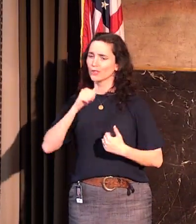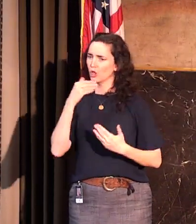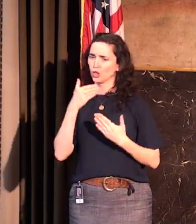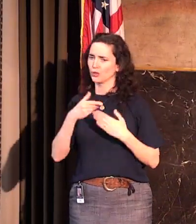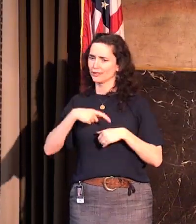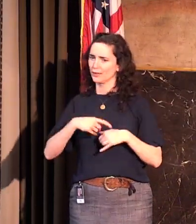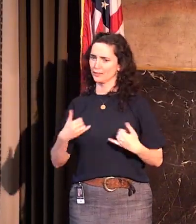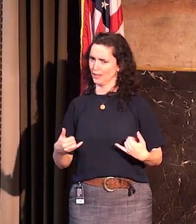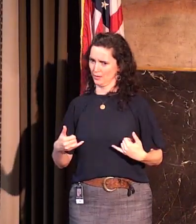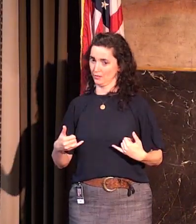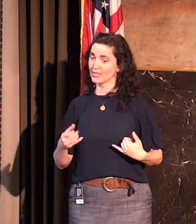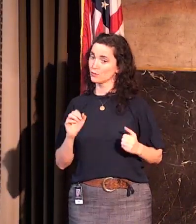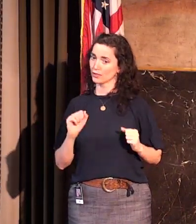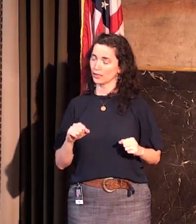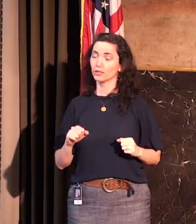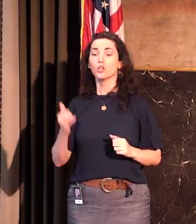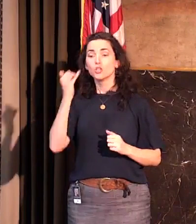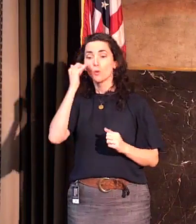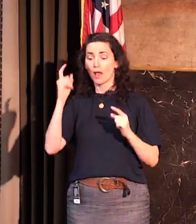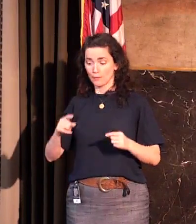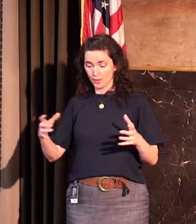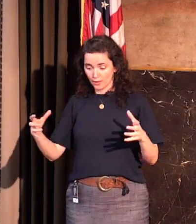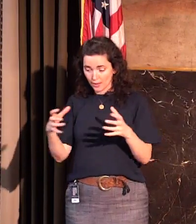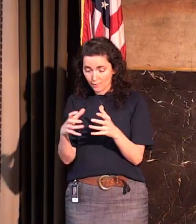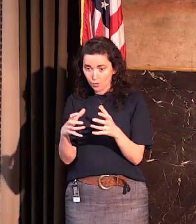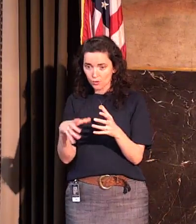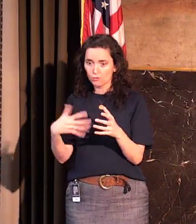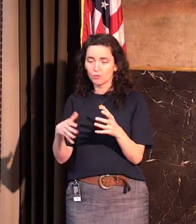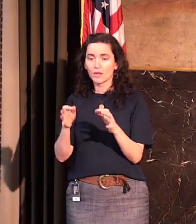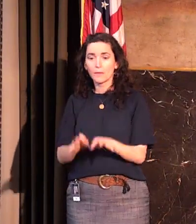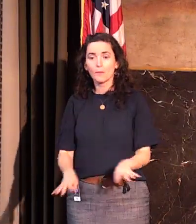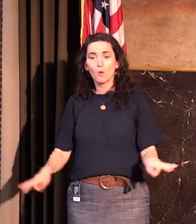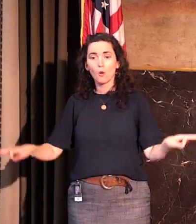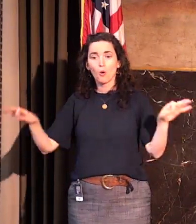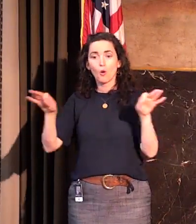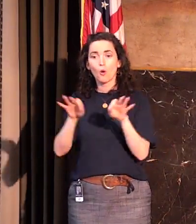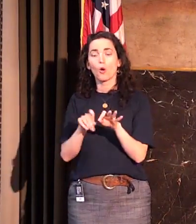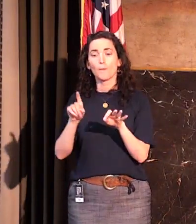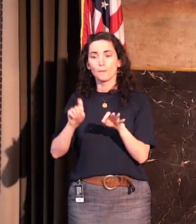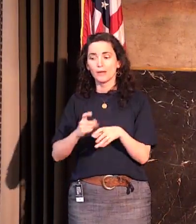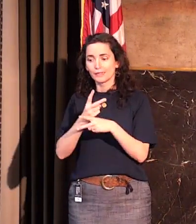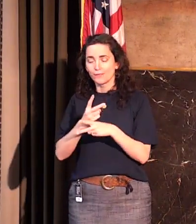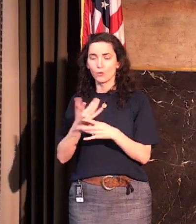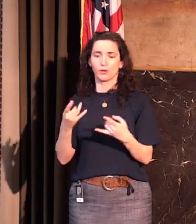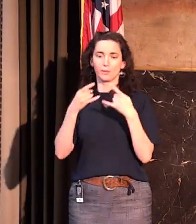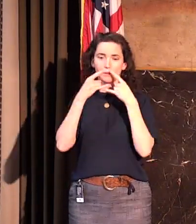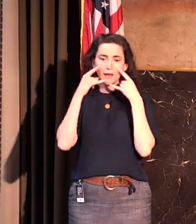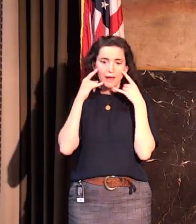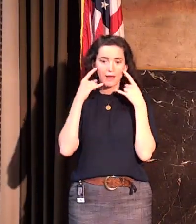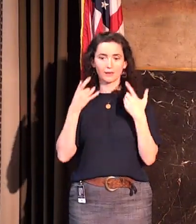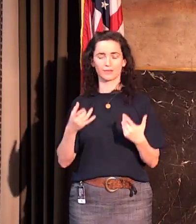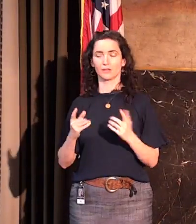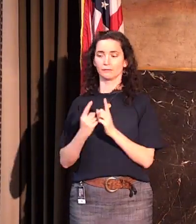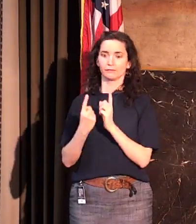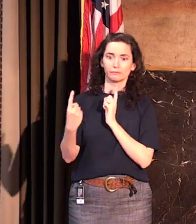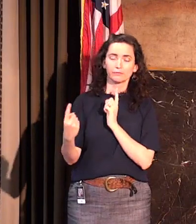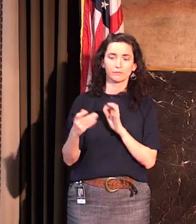avoid it. If you do gather, it's more important than ever to take precautions like masking and